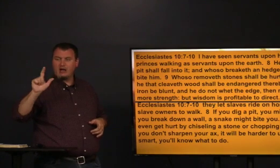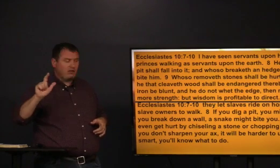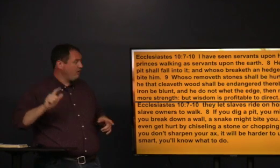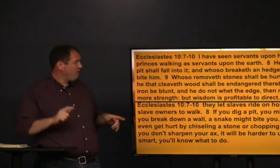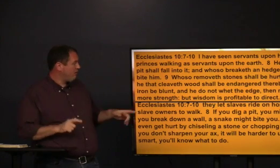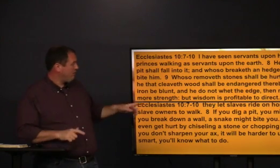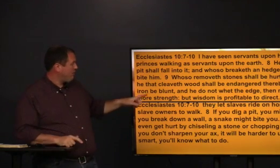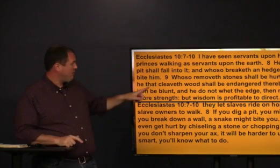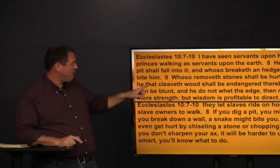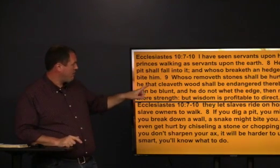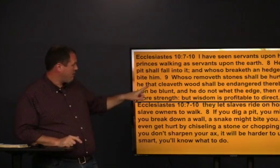shall